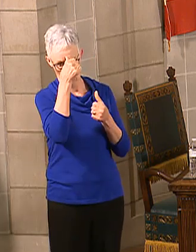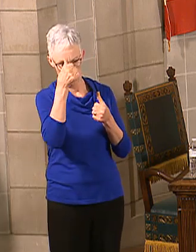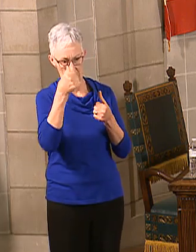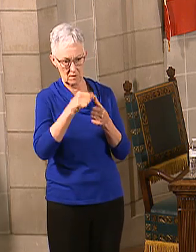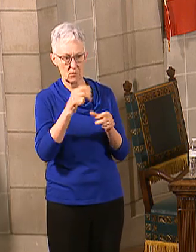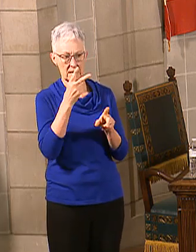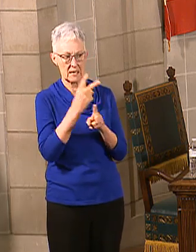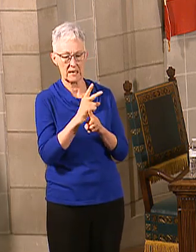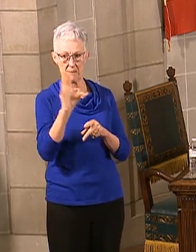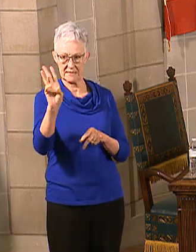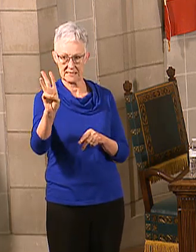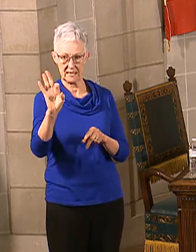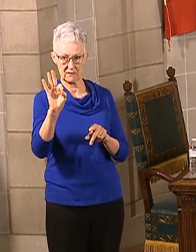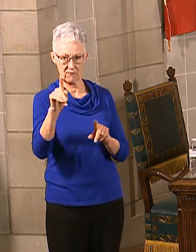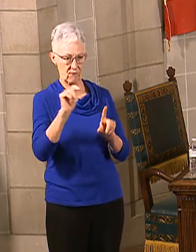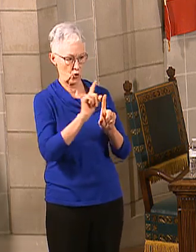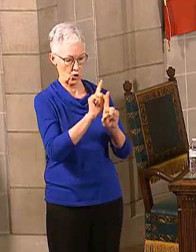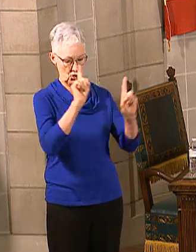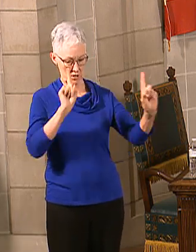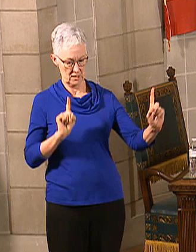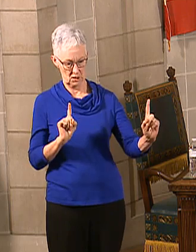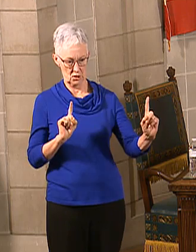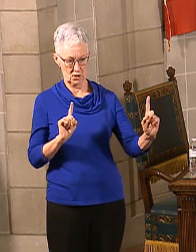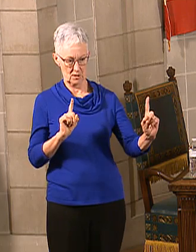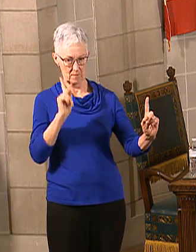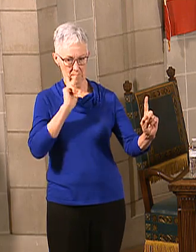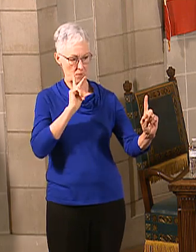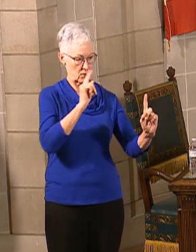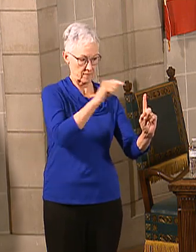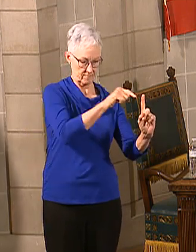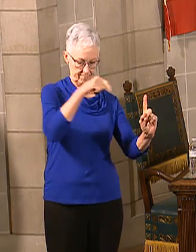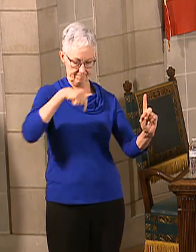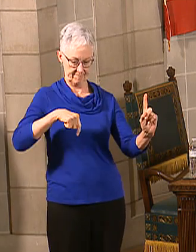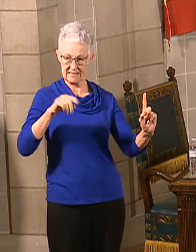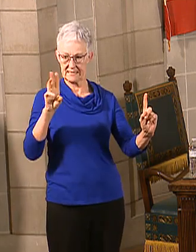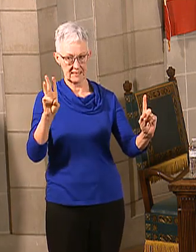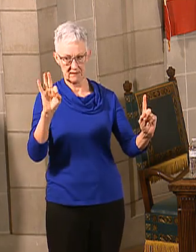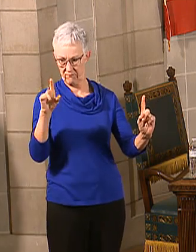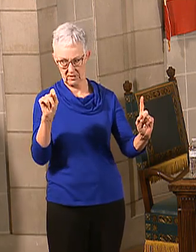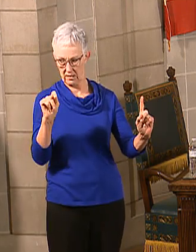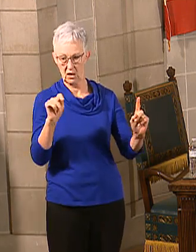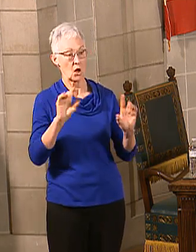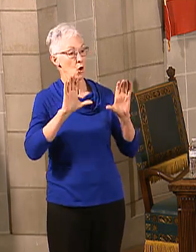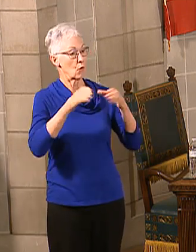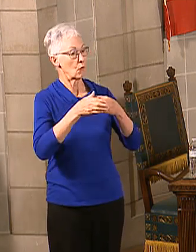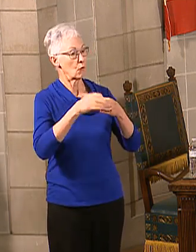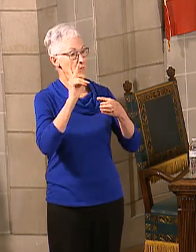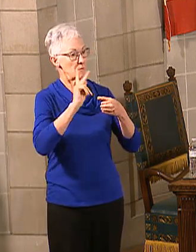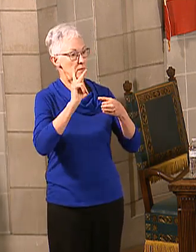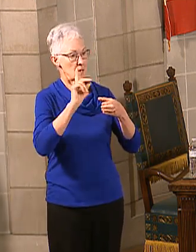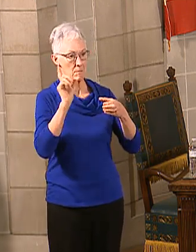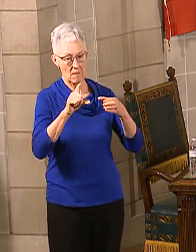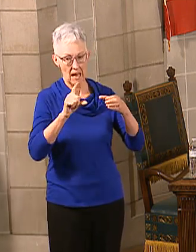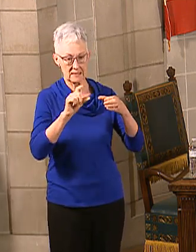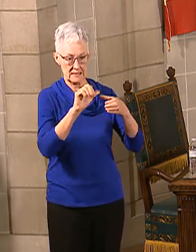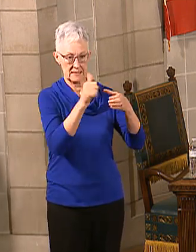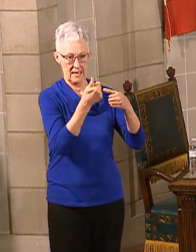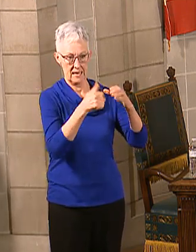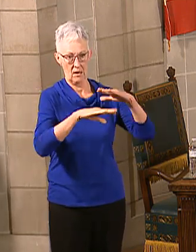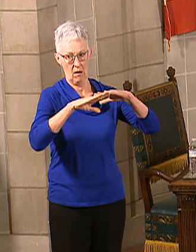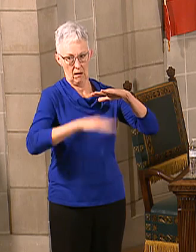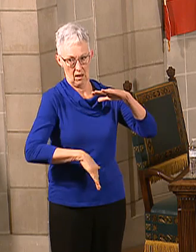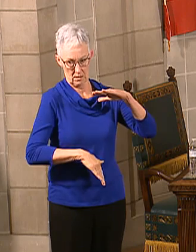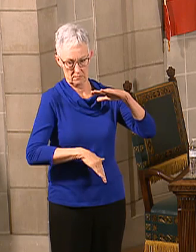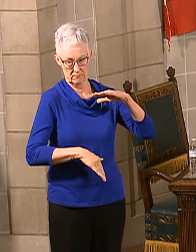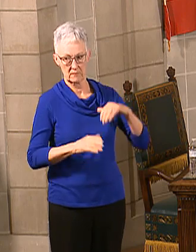people. That you should not gather together in groups of more than 10 people. And of course, one of the things that is